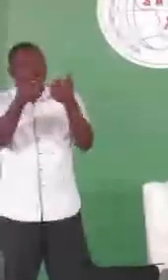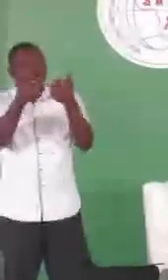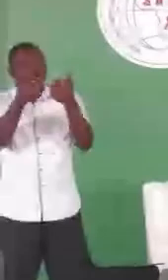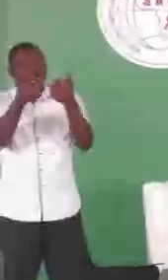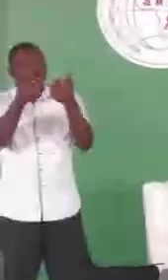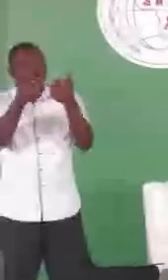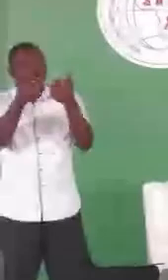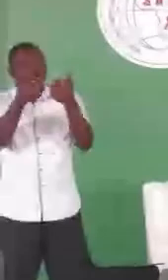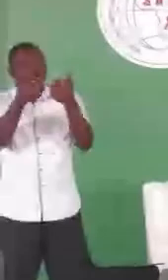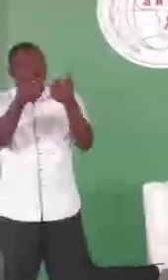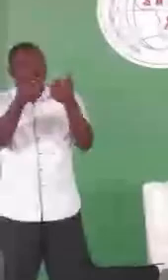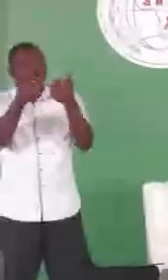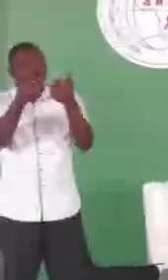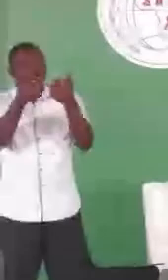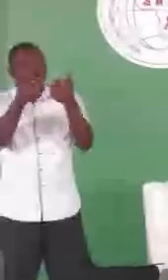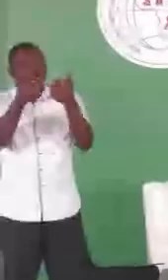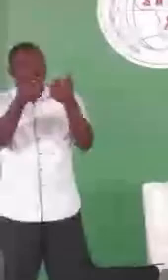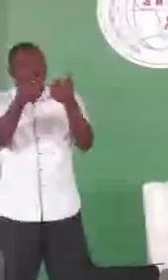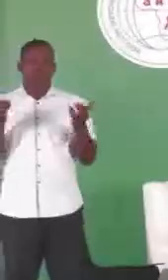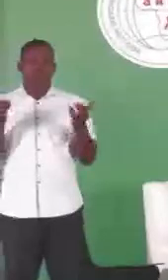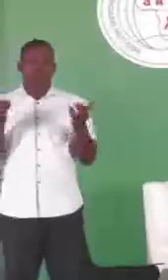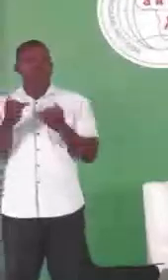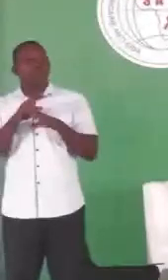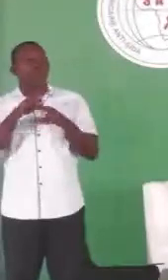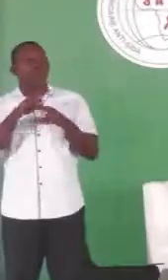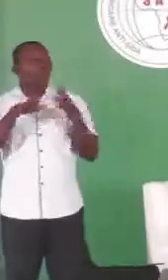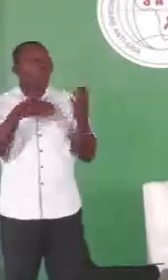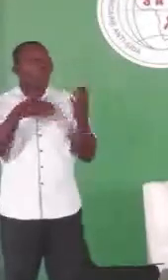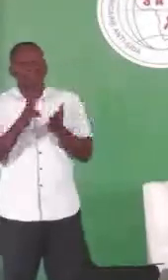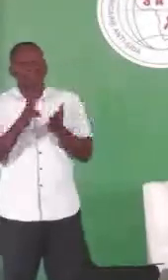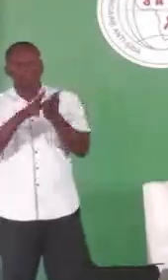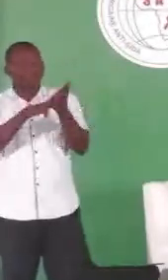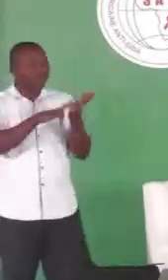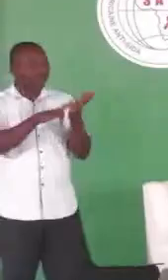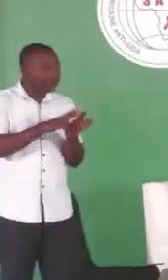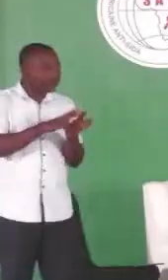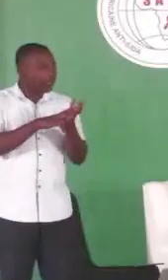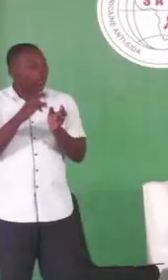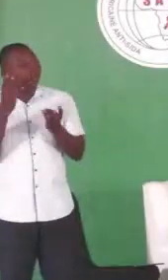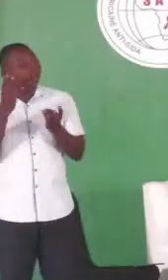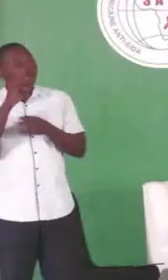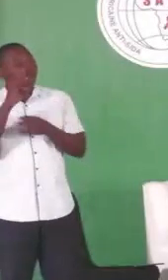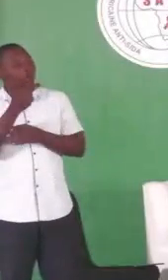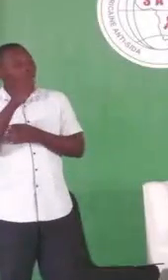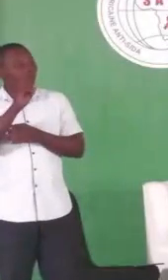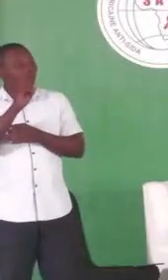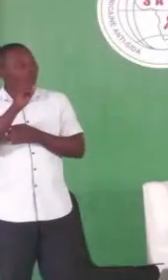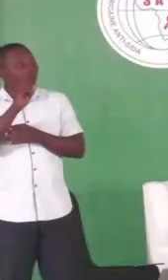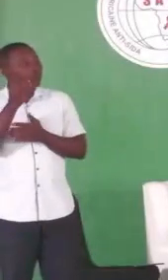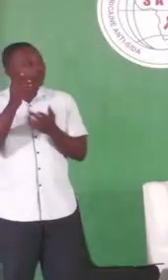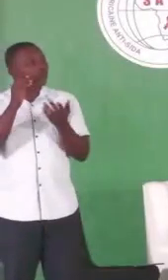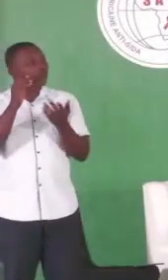yesteryear have been addressed by the approval by WHO of a number of additional benzathine penicillin manufacturers